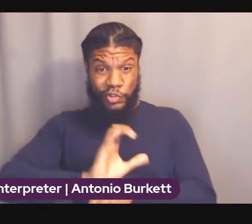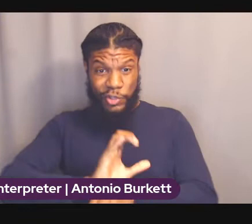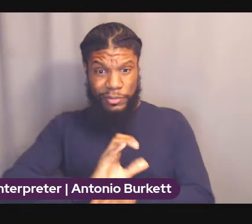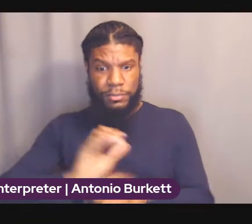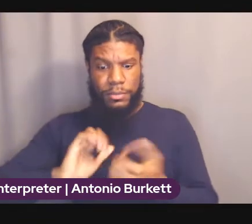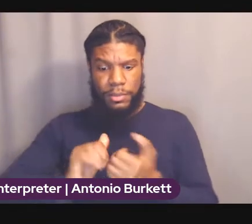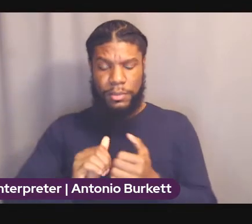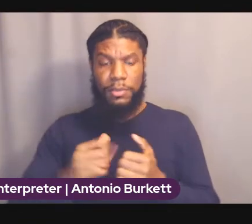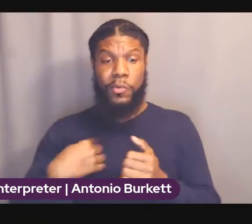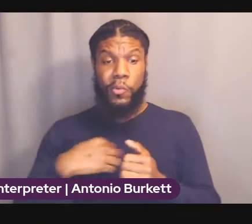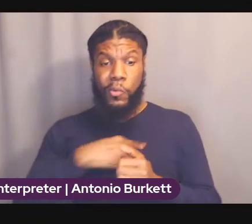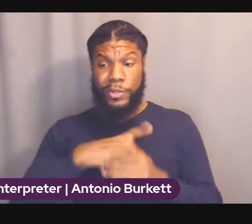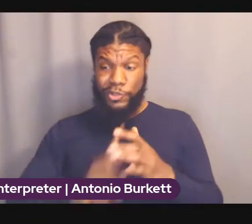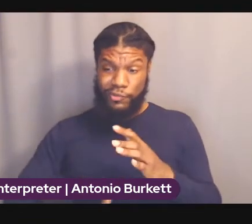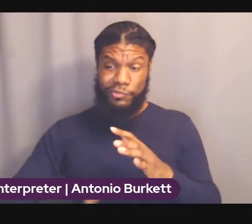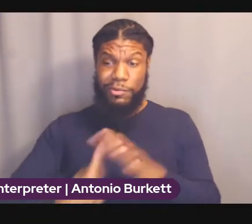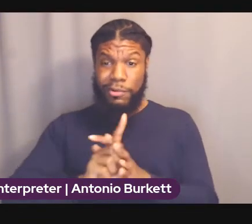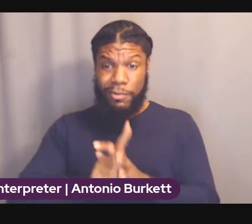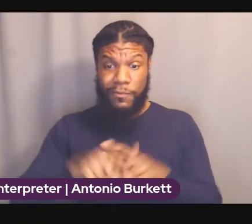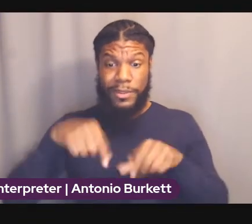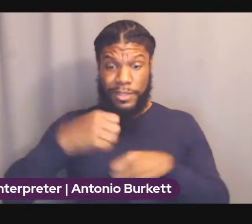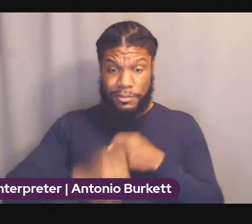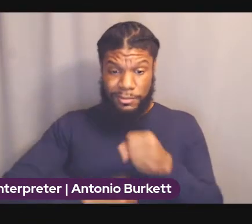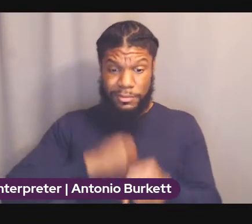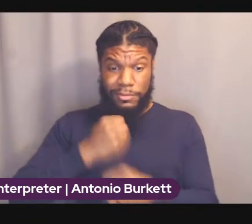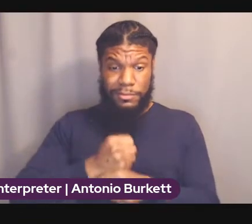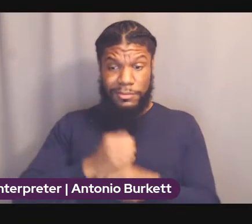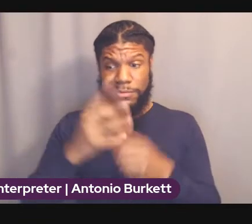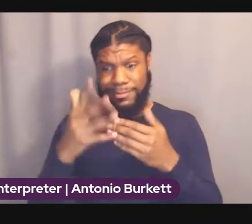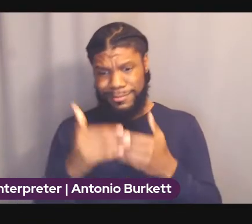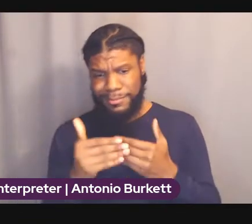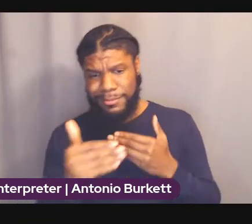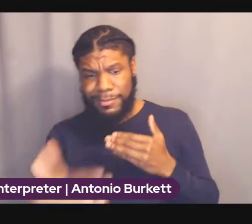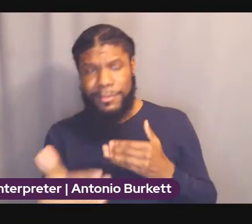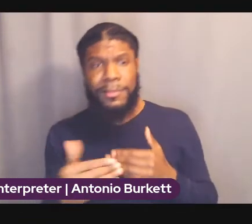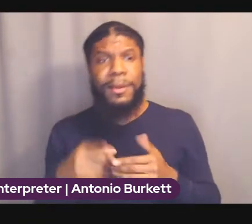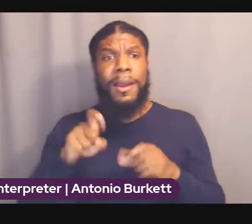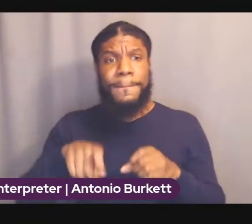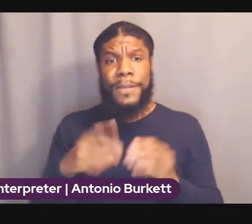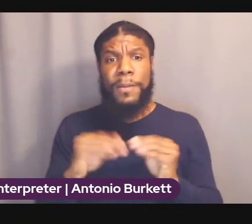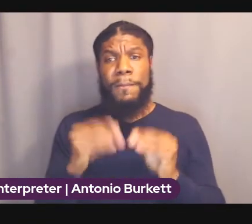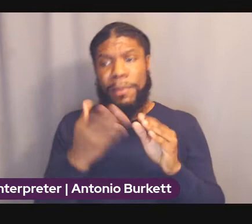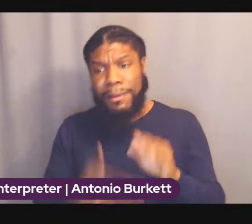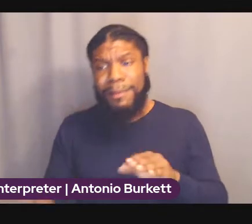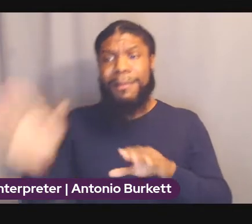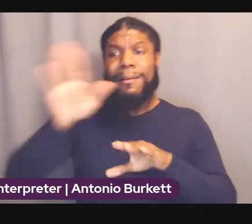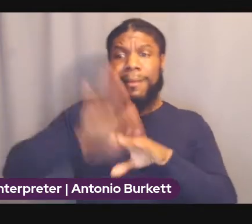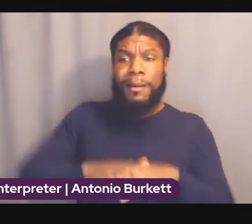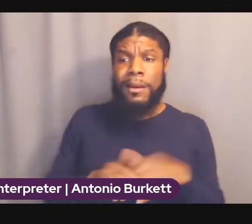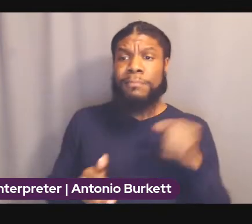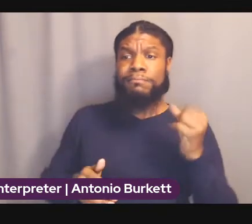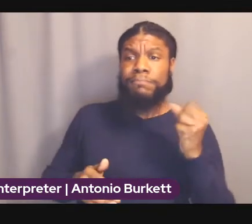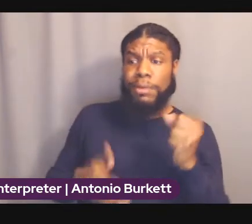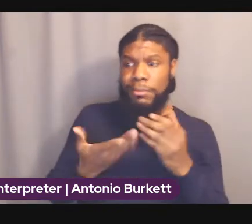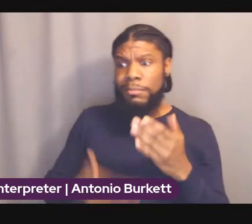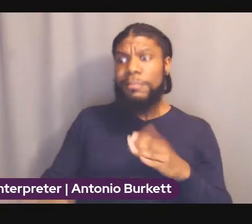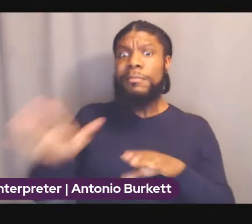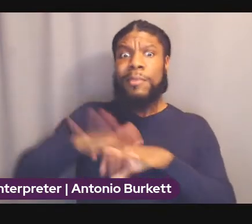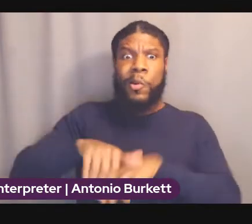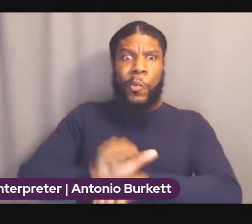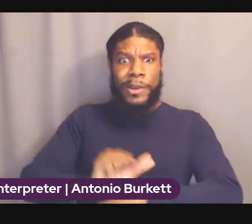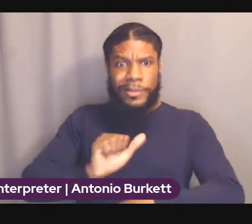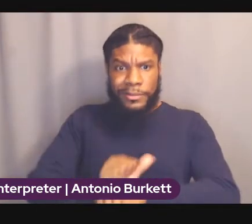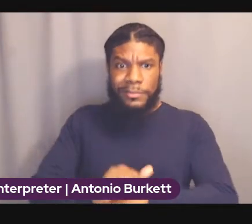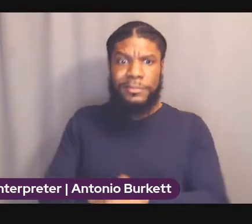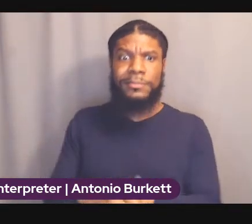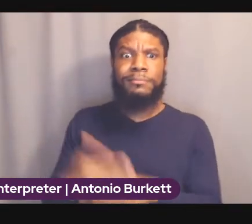century and 2021 and beyond, we have to do more than just talk about it. We have to be about